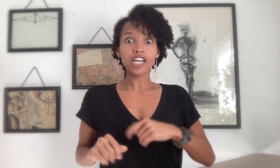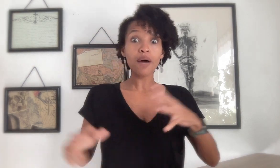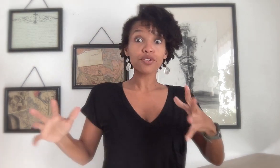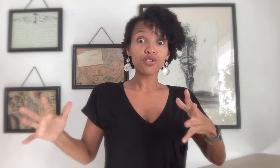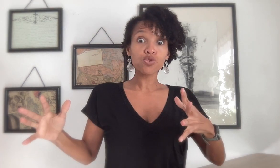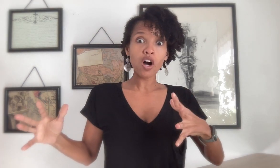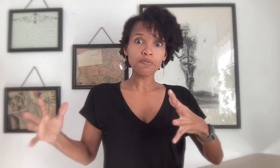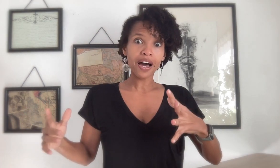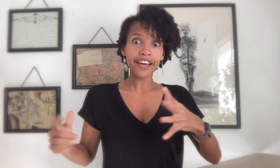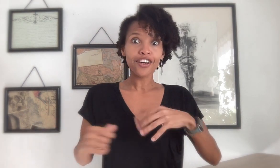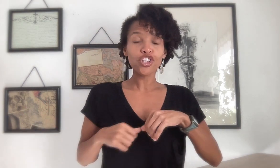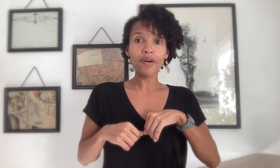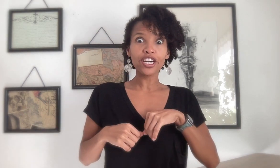Tom Cruise walked by, you might go,